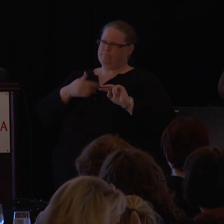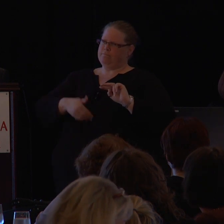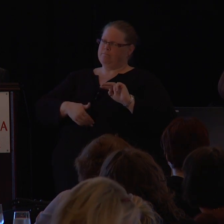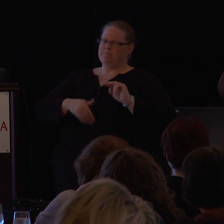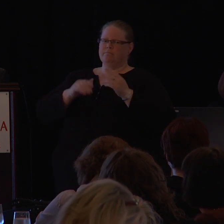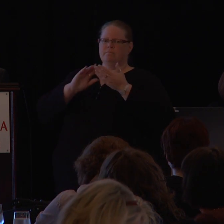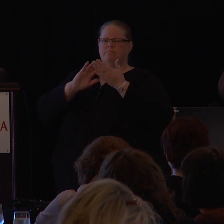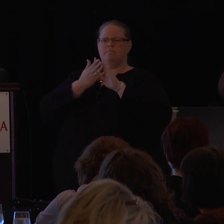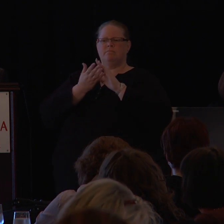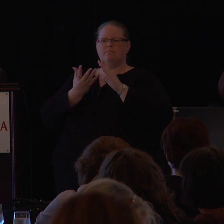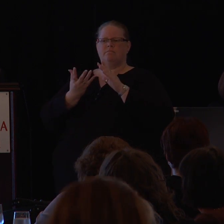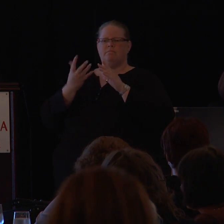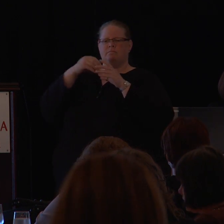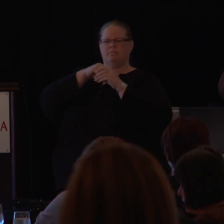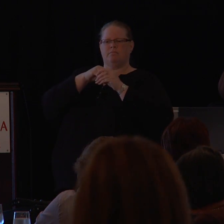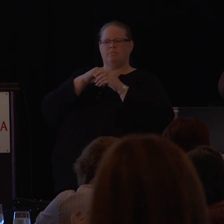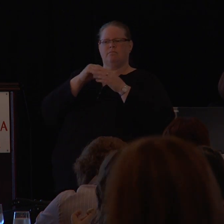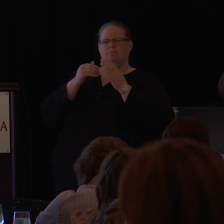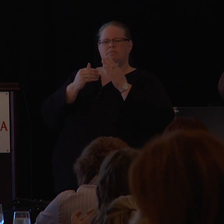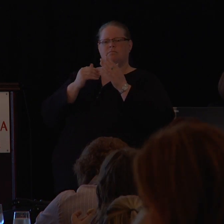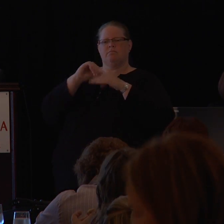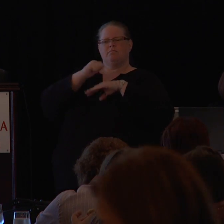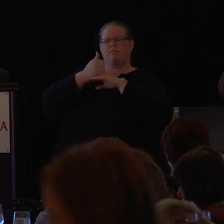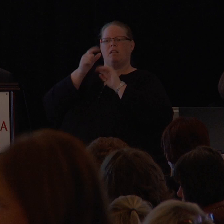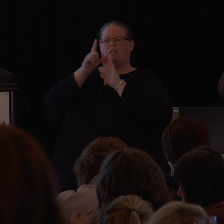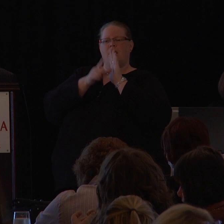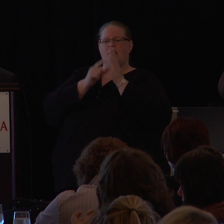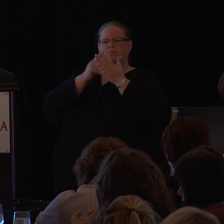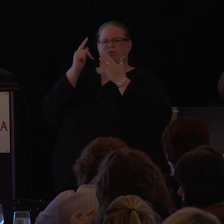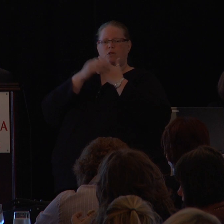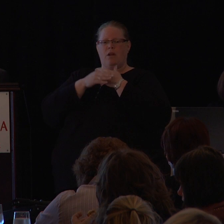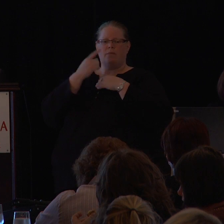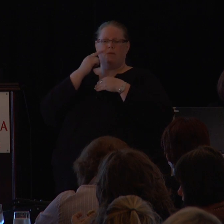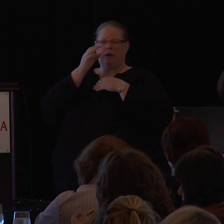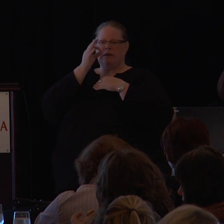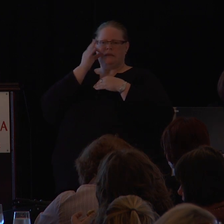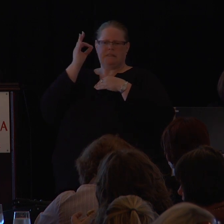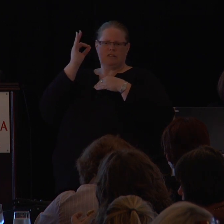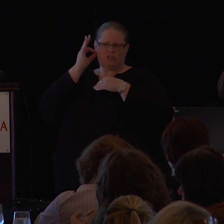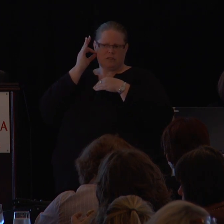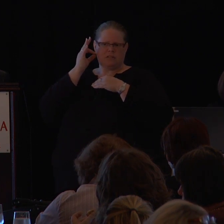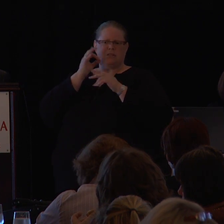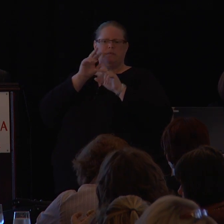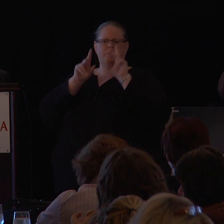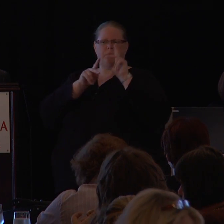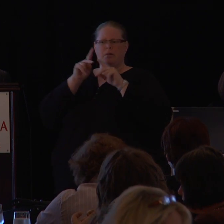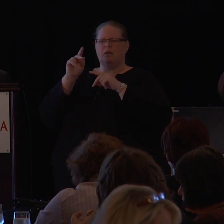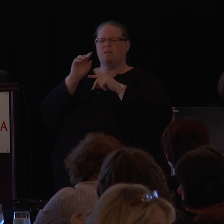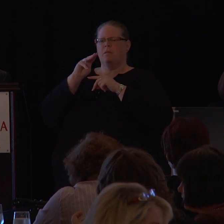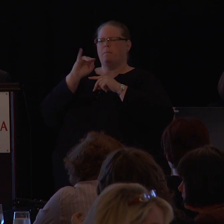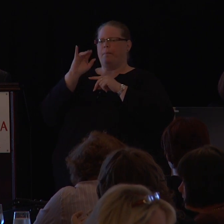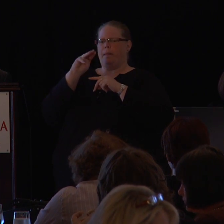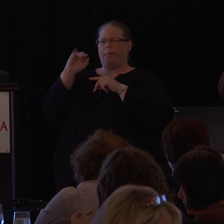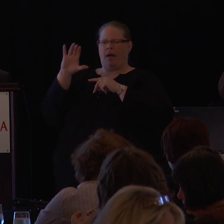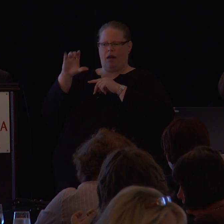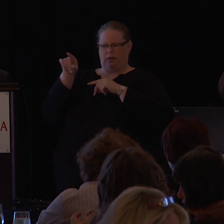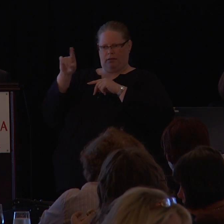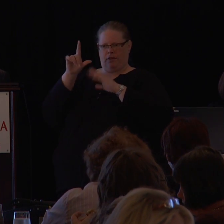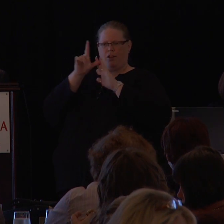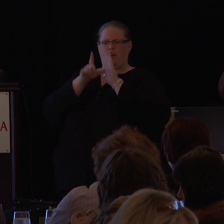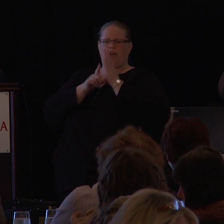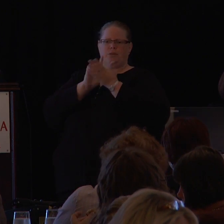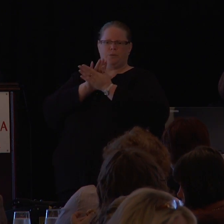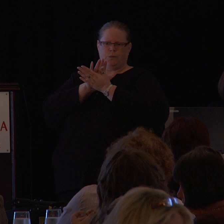and implementing the law program for Indigenous Blacks and Micmacs at the law school.